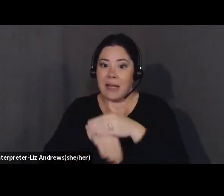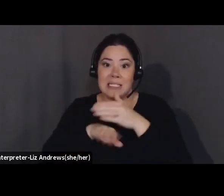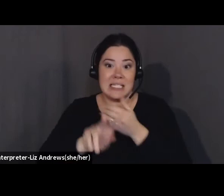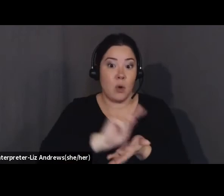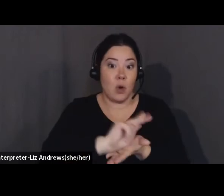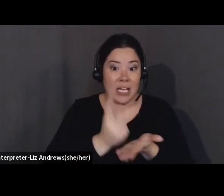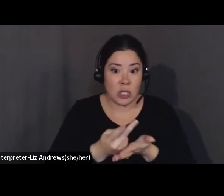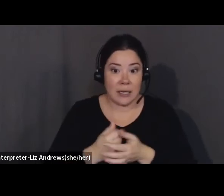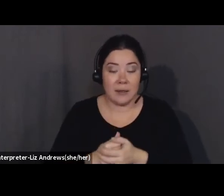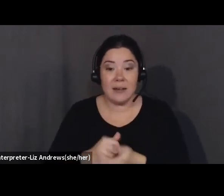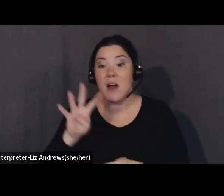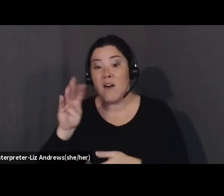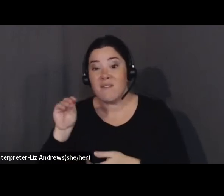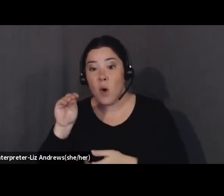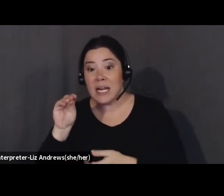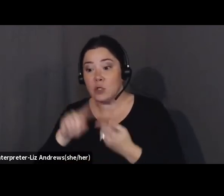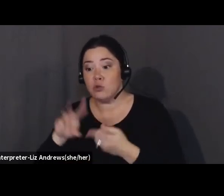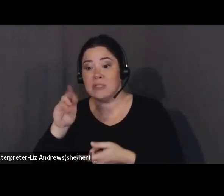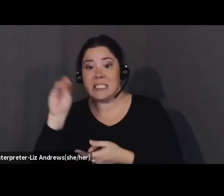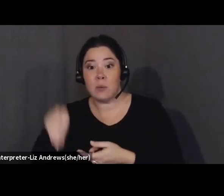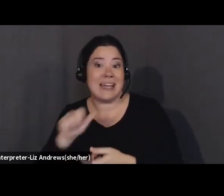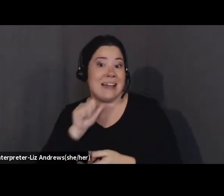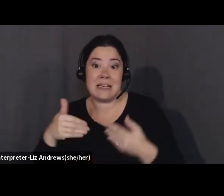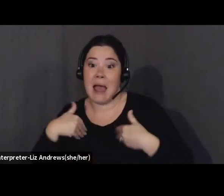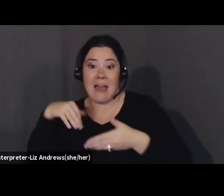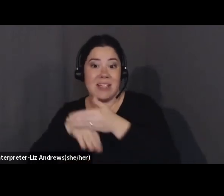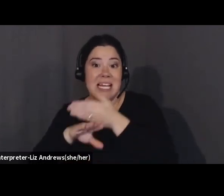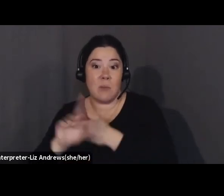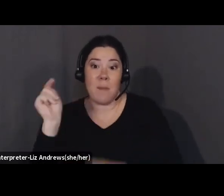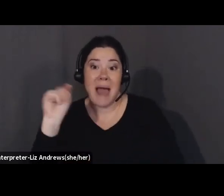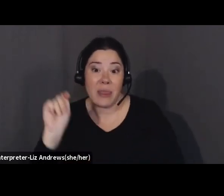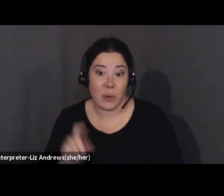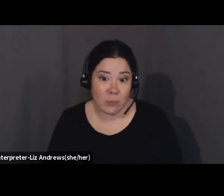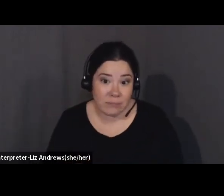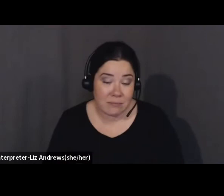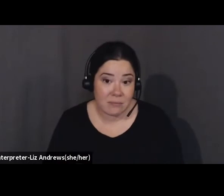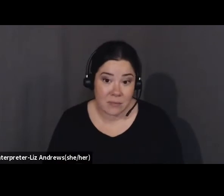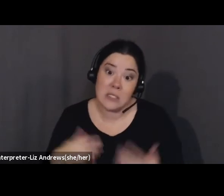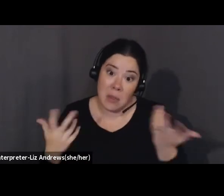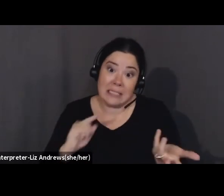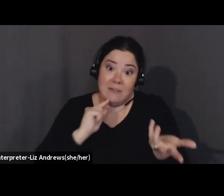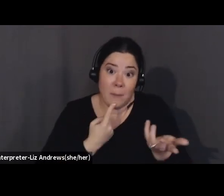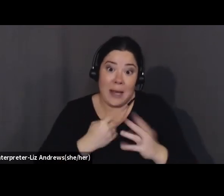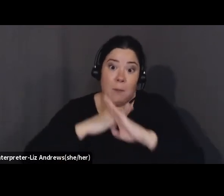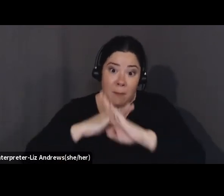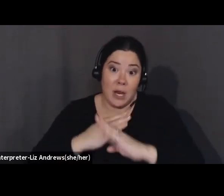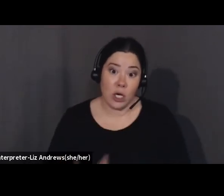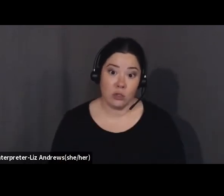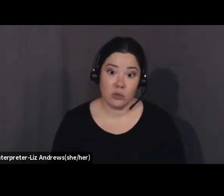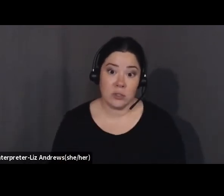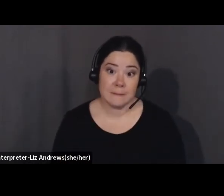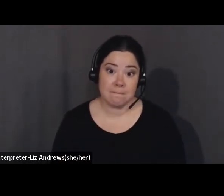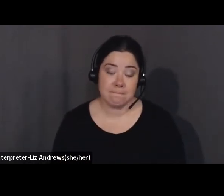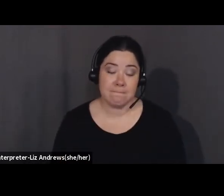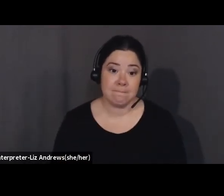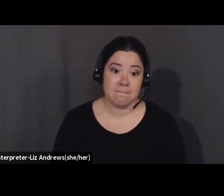40 to 60% did not have an accessible bathroom. So these are formidable barriers. And